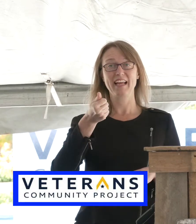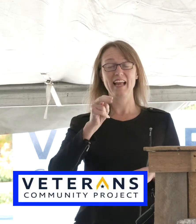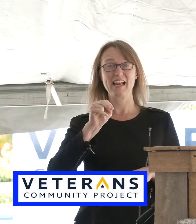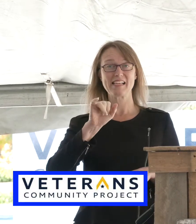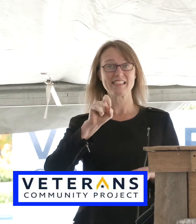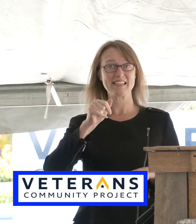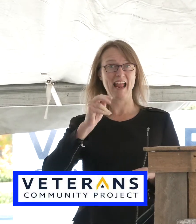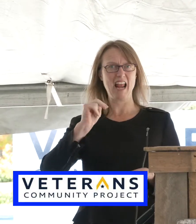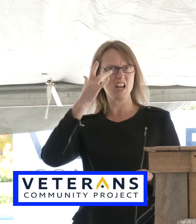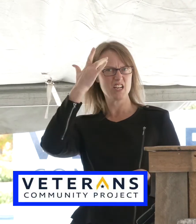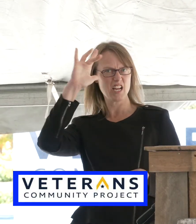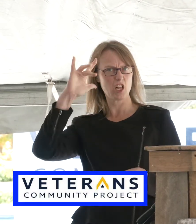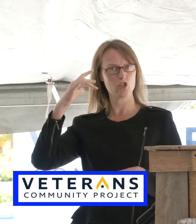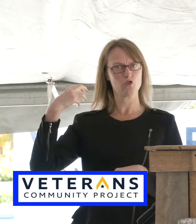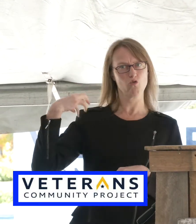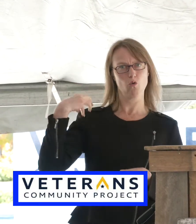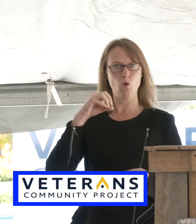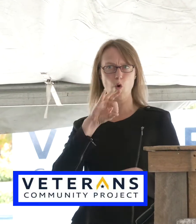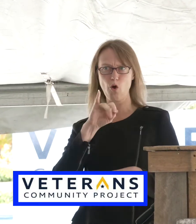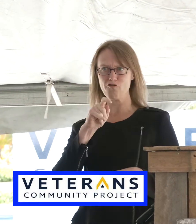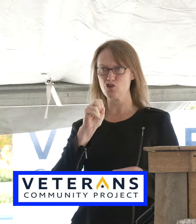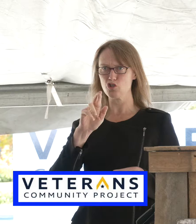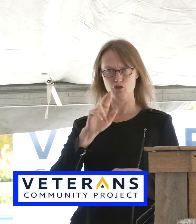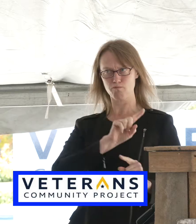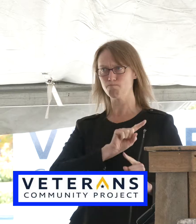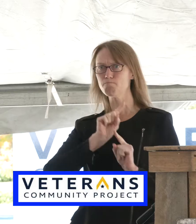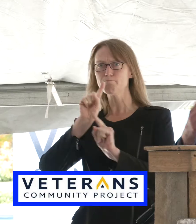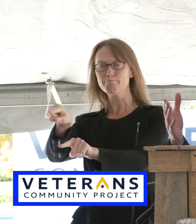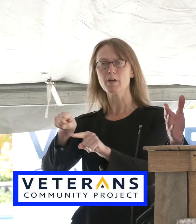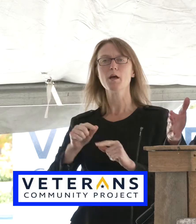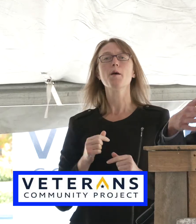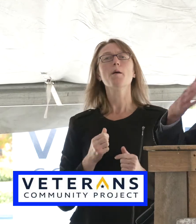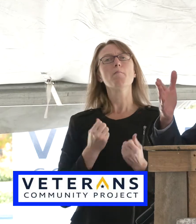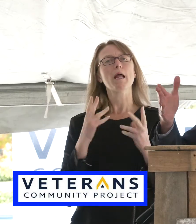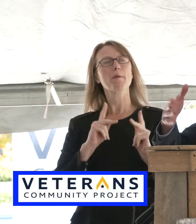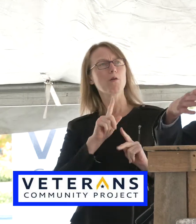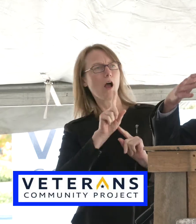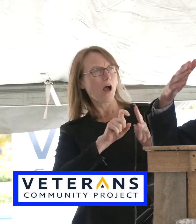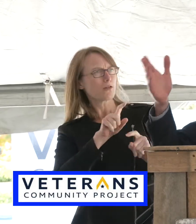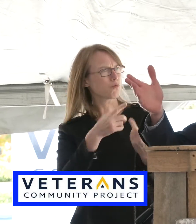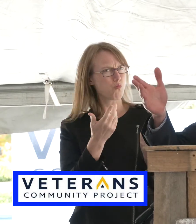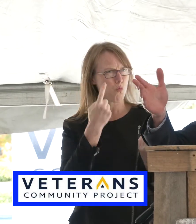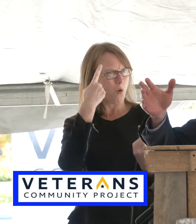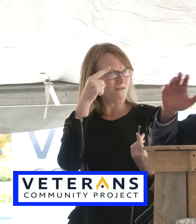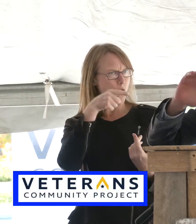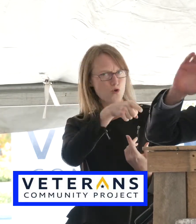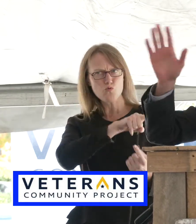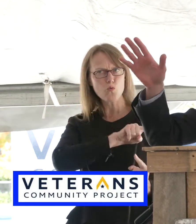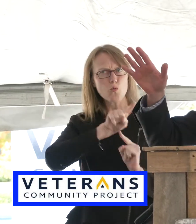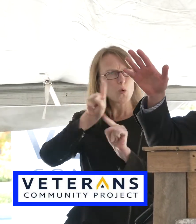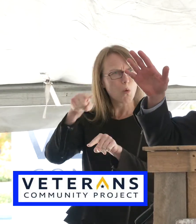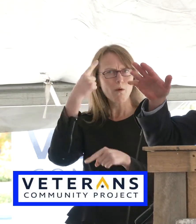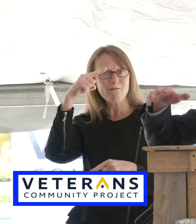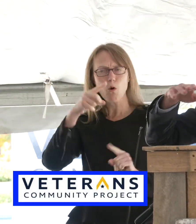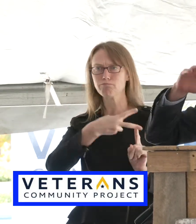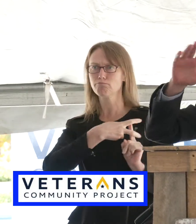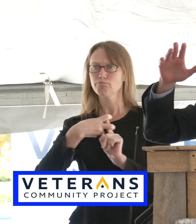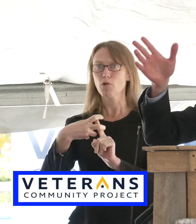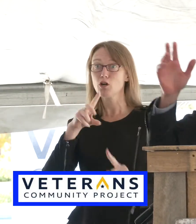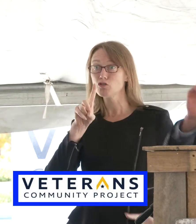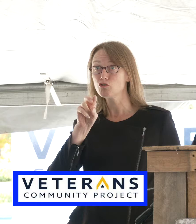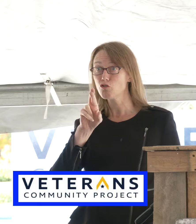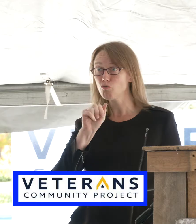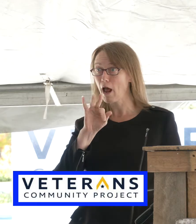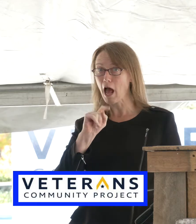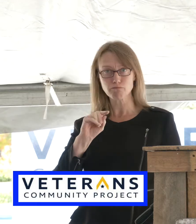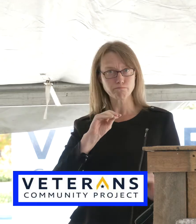that, a lot of people asked me, they said, why are you doing this? What is your reason? You don't have to do this. There's no draft anymore. Everybody who joined up after 9/11 had